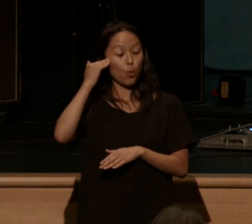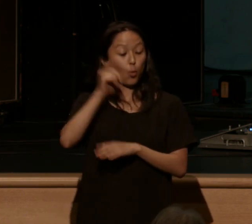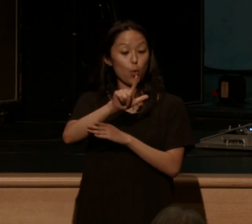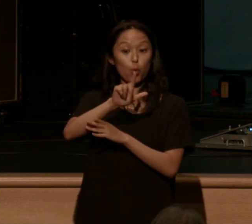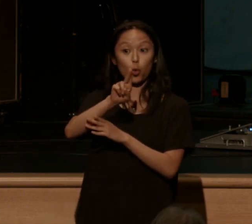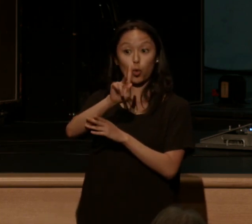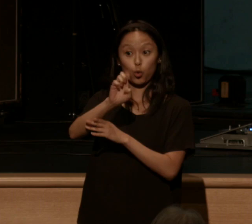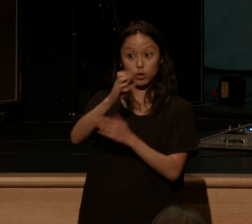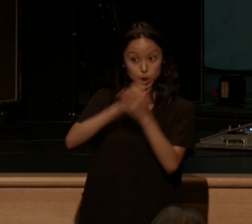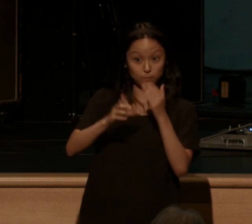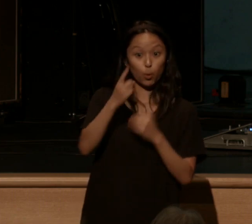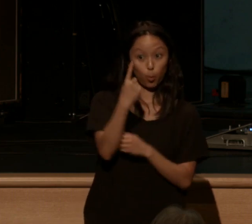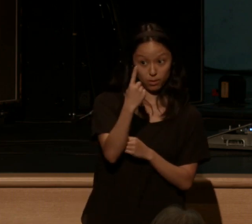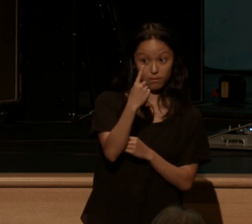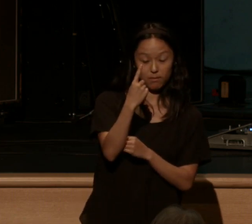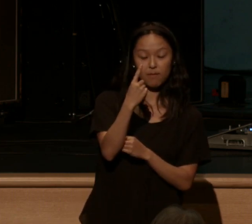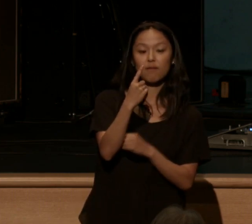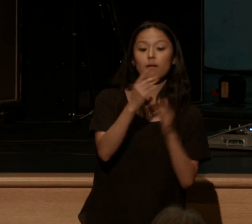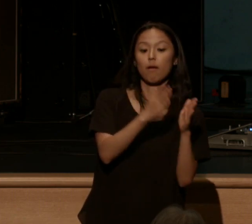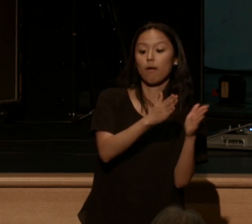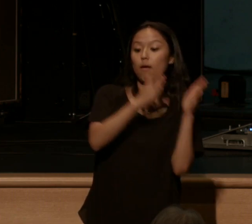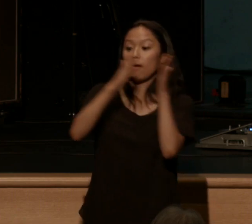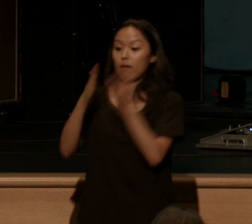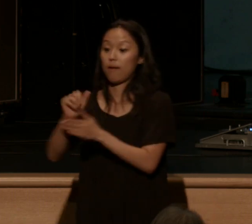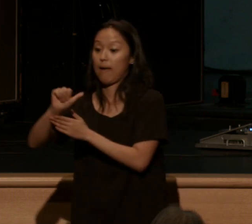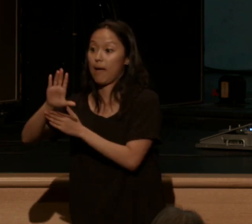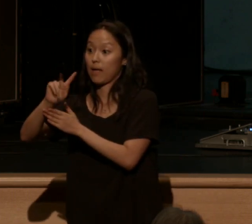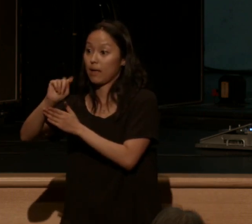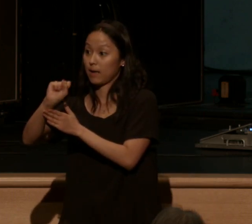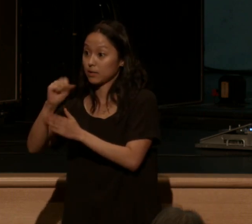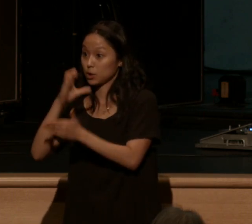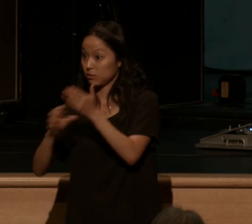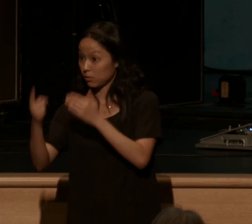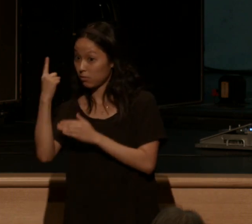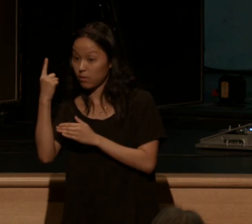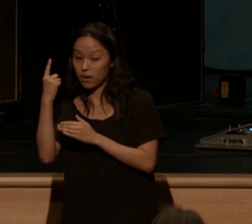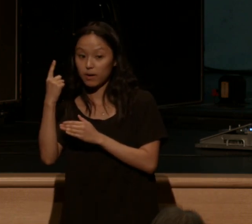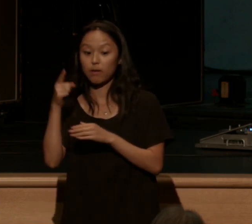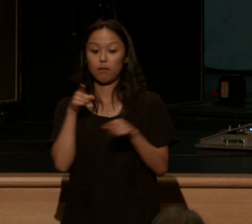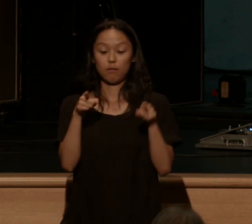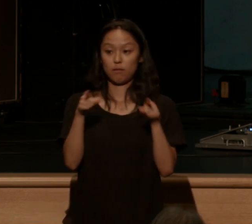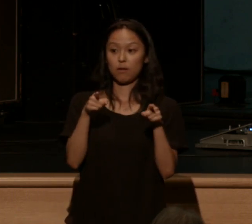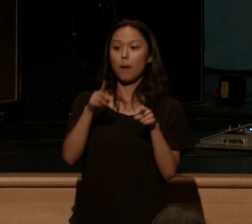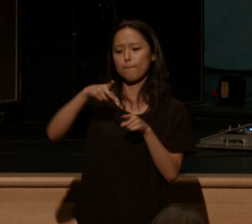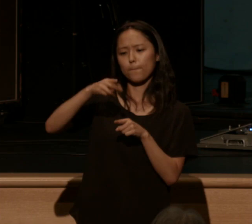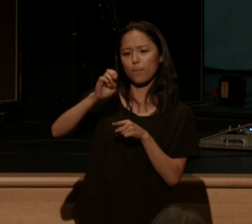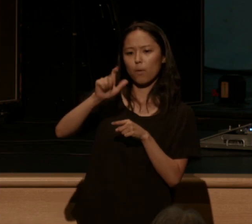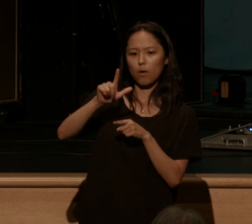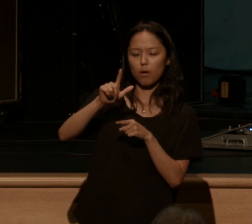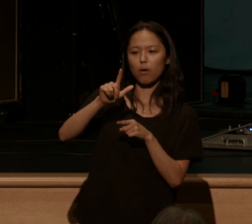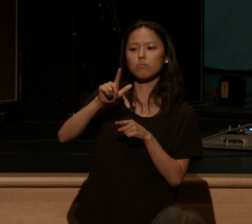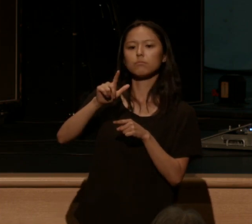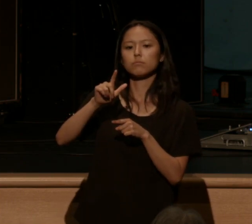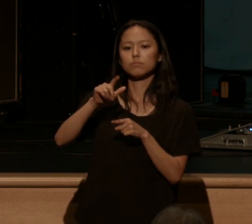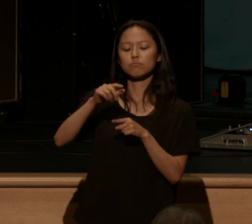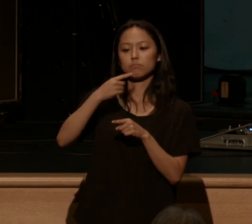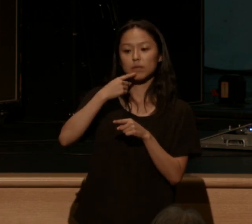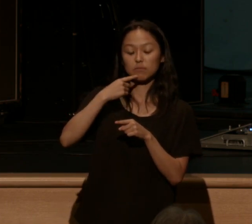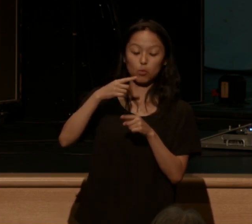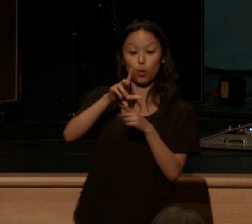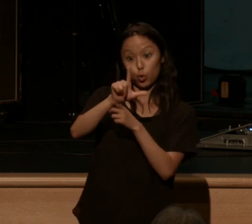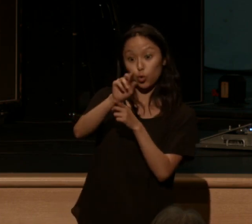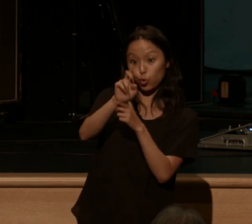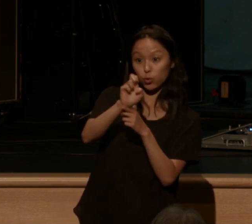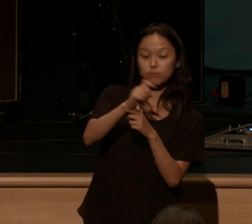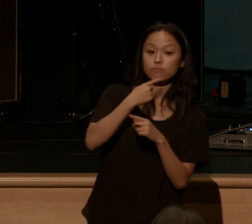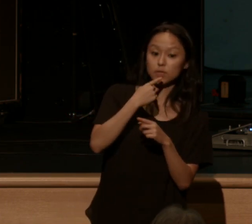Luke 1 and from Acts 1, where Paul or Luke indicates in his first book. And then again,